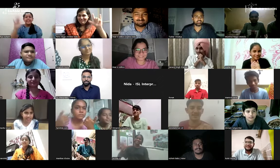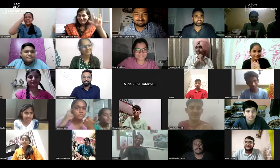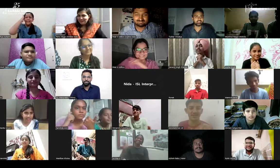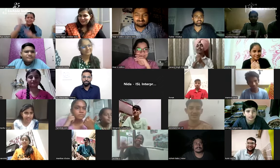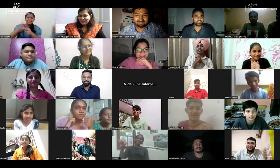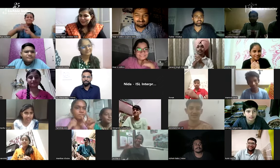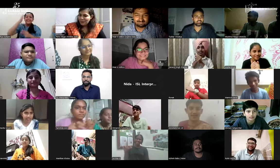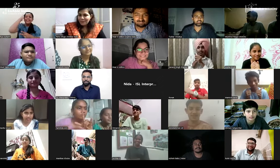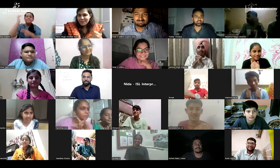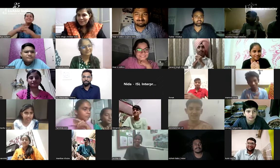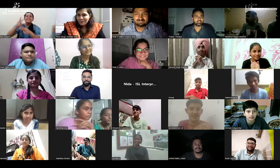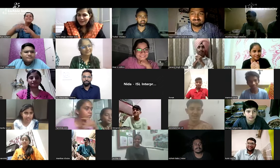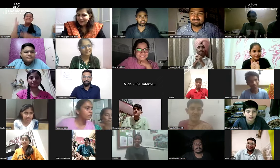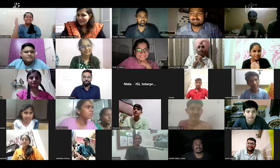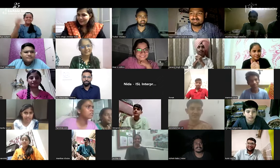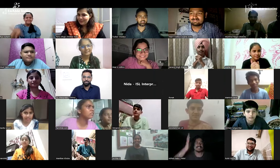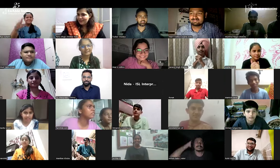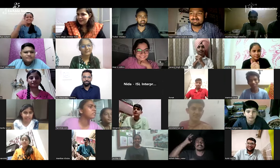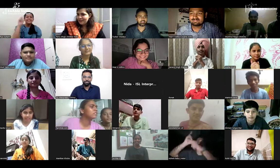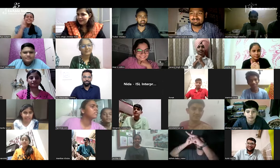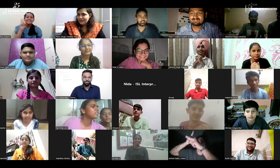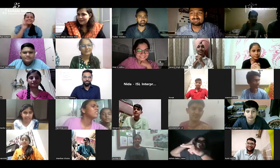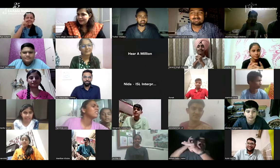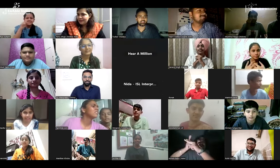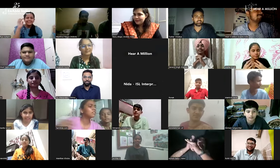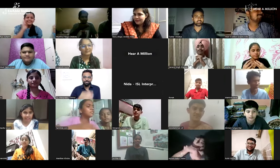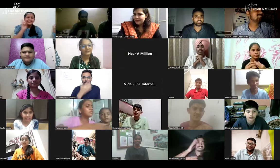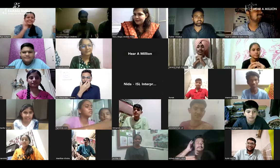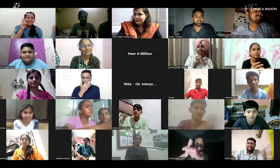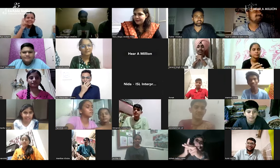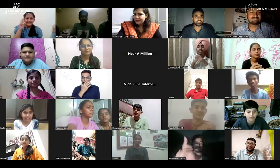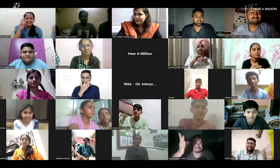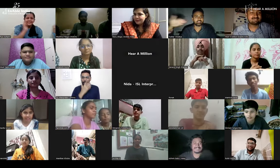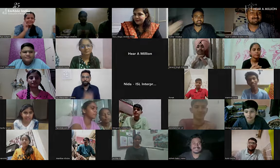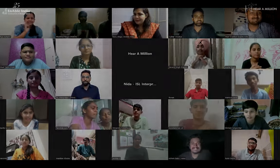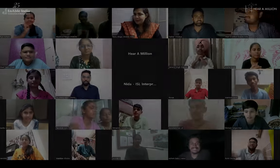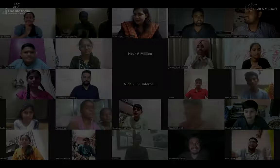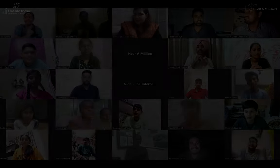speak about it? Yeah, it's like it's not going to benefit you if you just keep